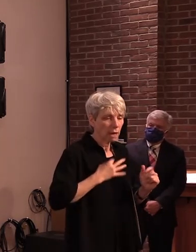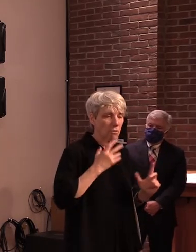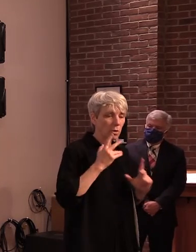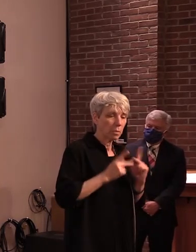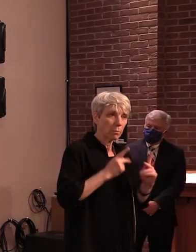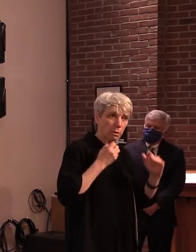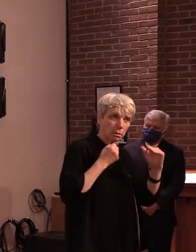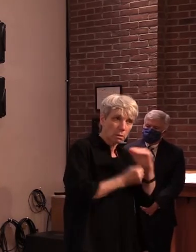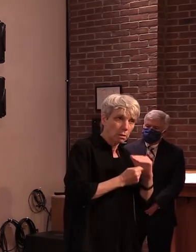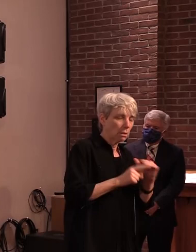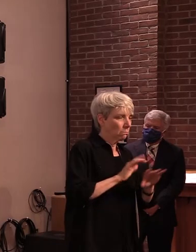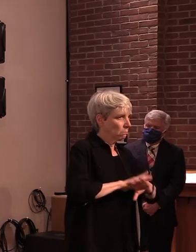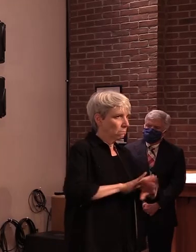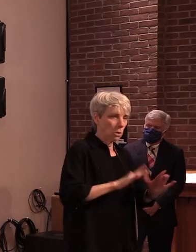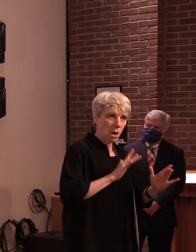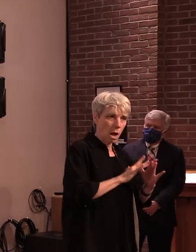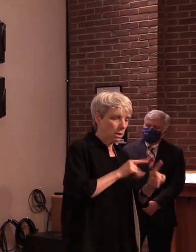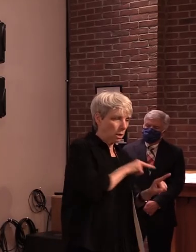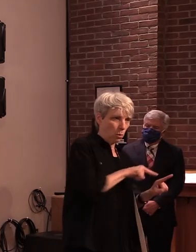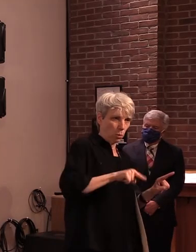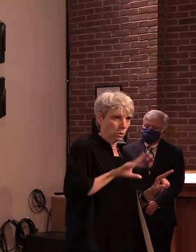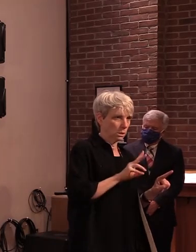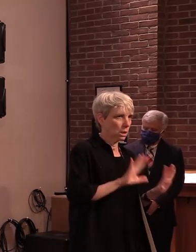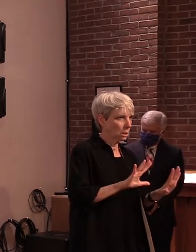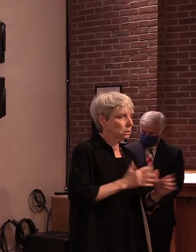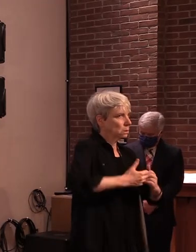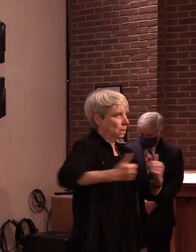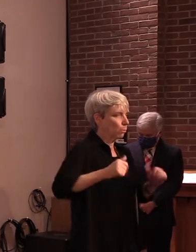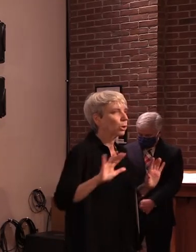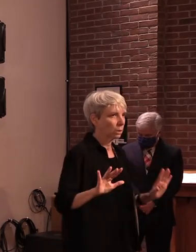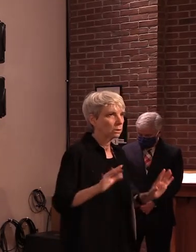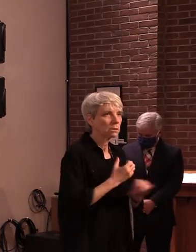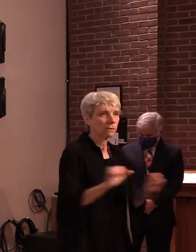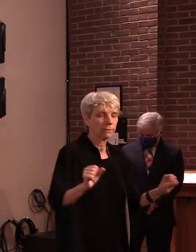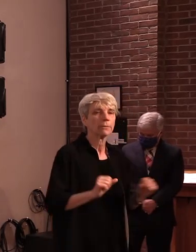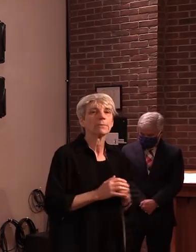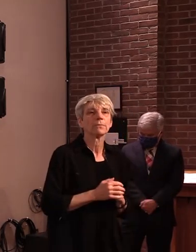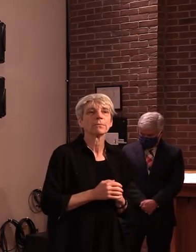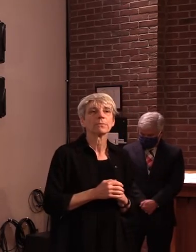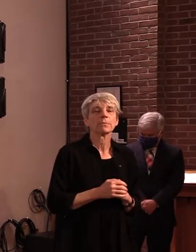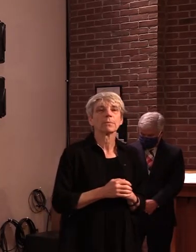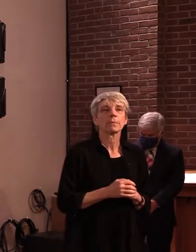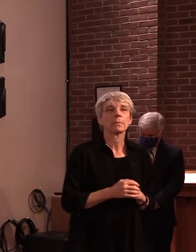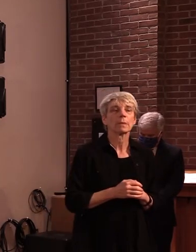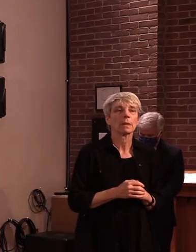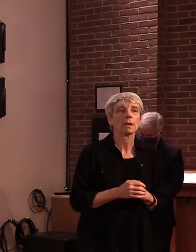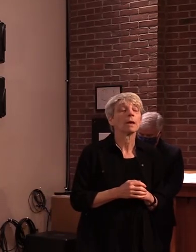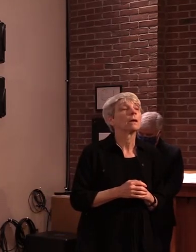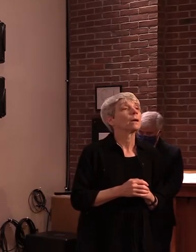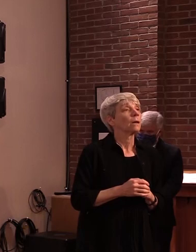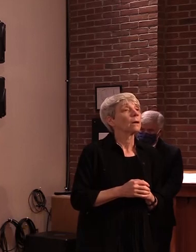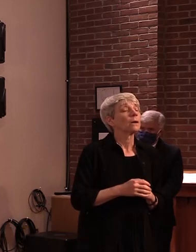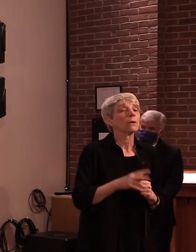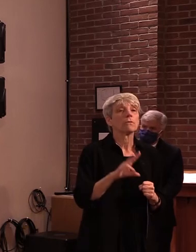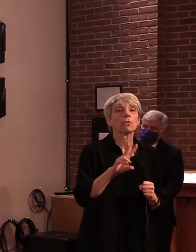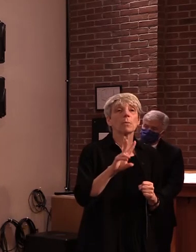individuals. To speak again about the progress Vermont has made against the virus, it